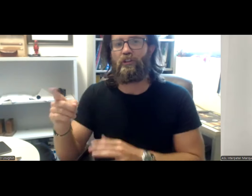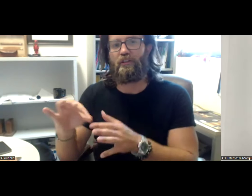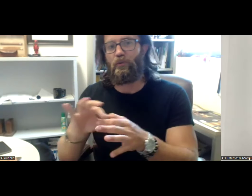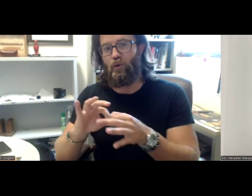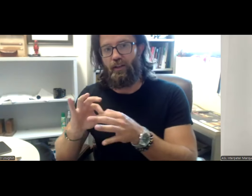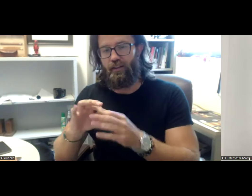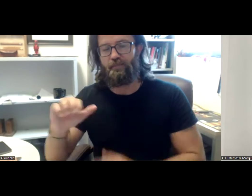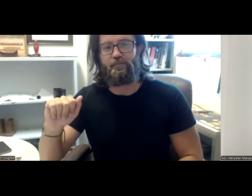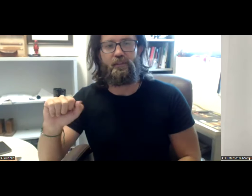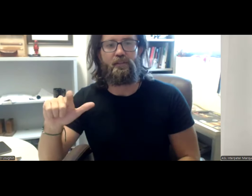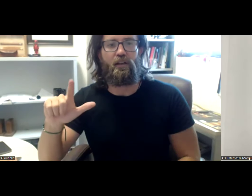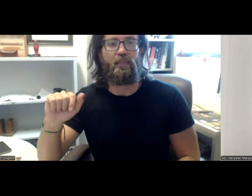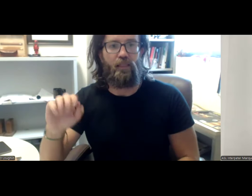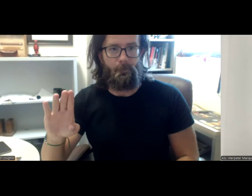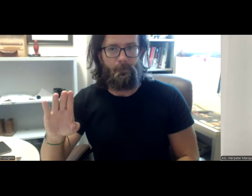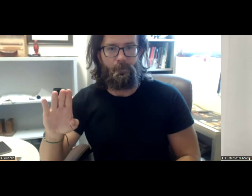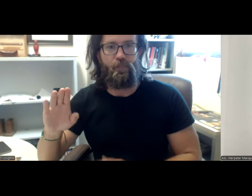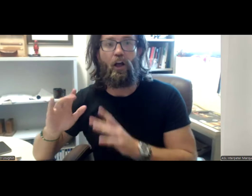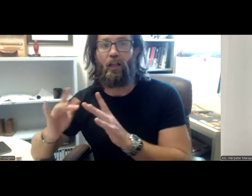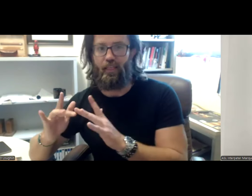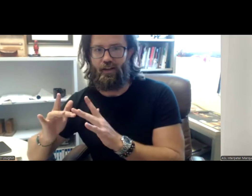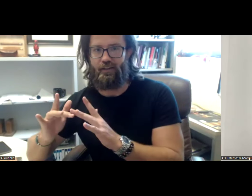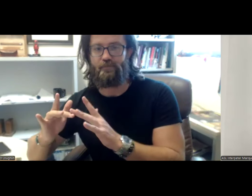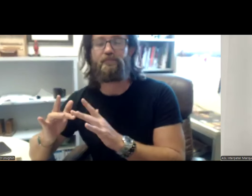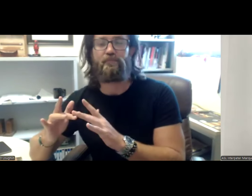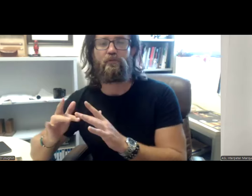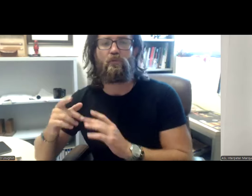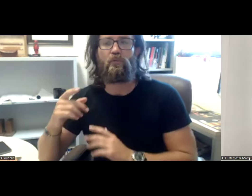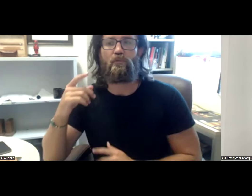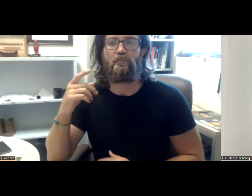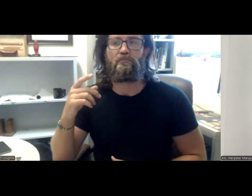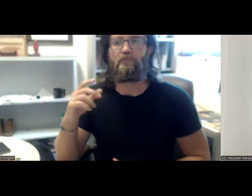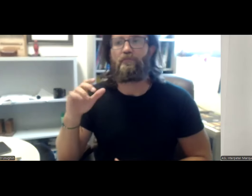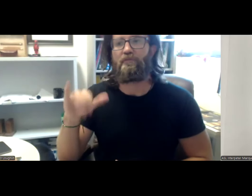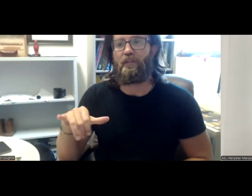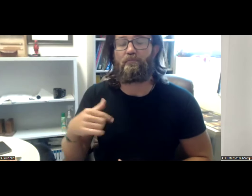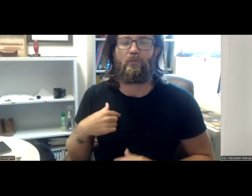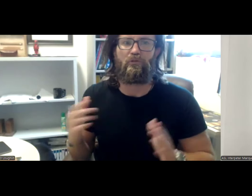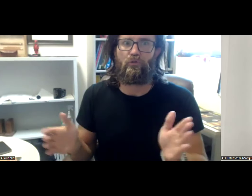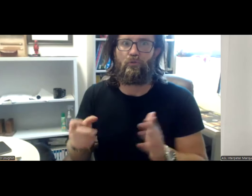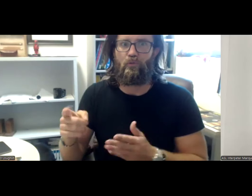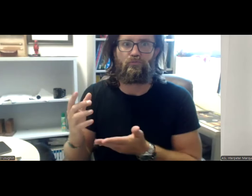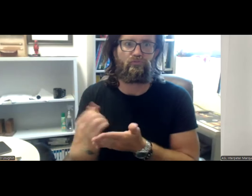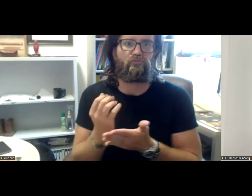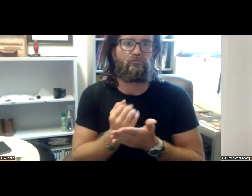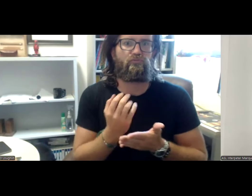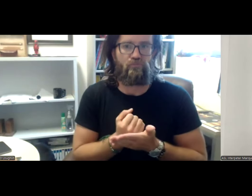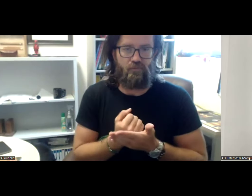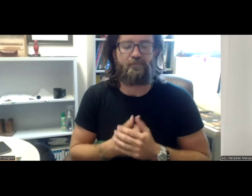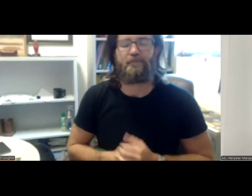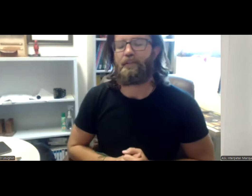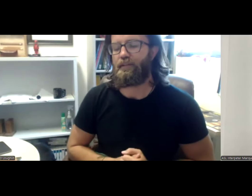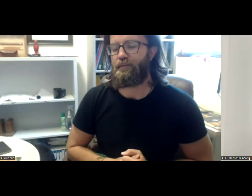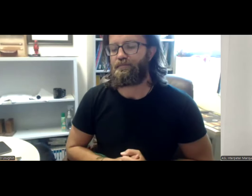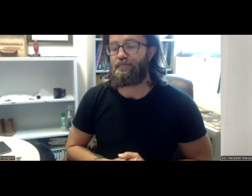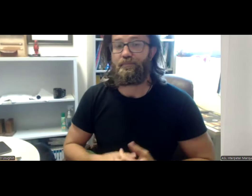who technically right now is our interpreter, but is also teaches the online lab class. So I